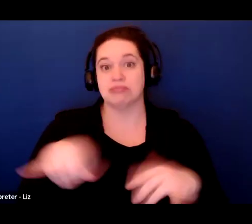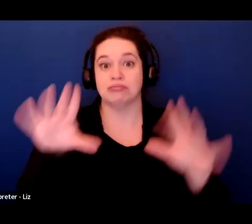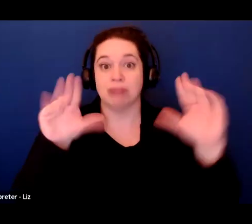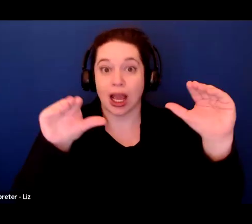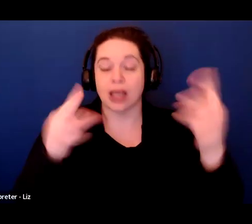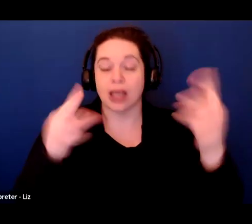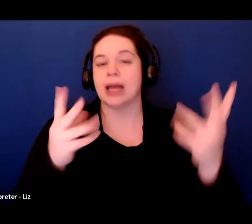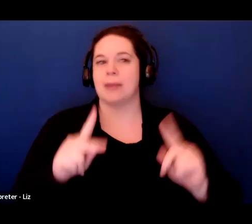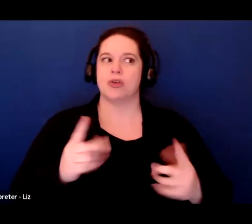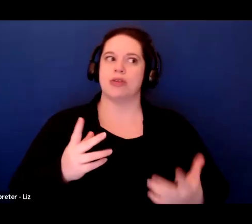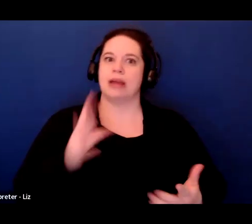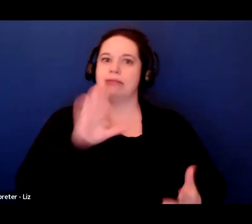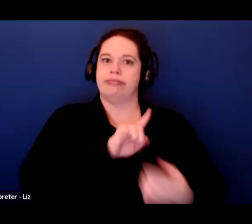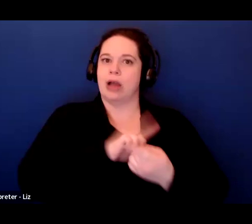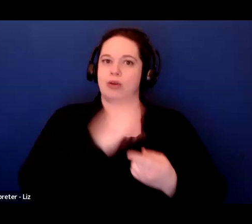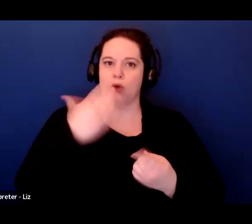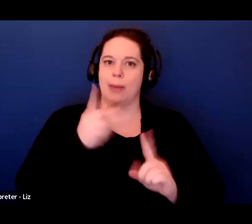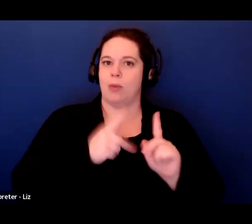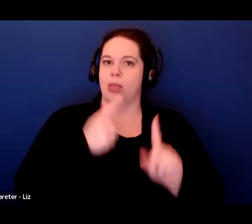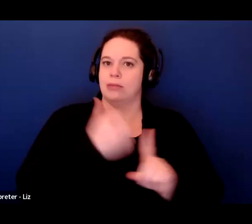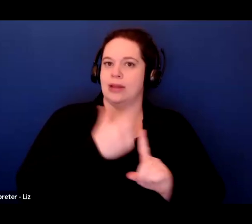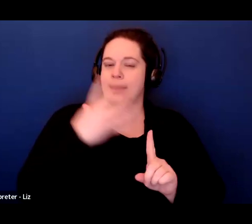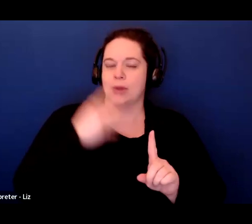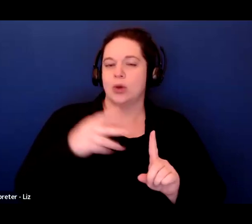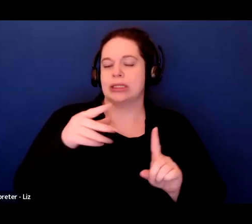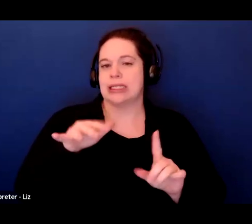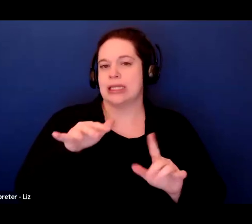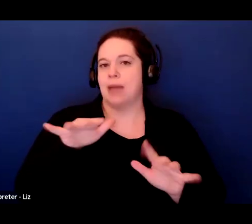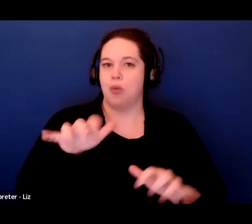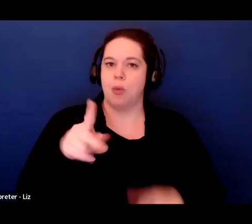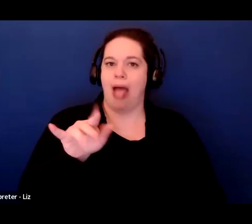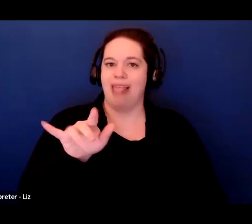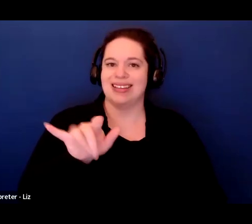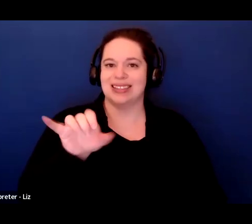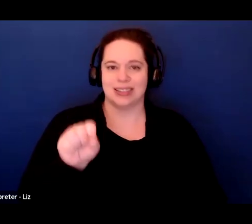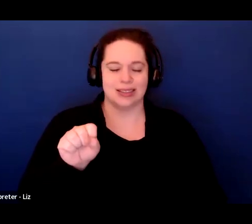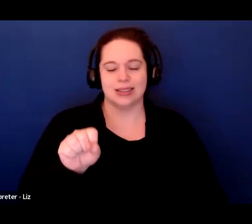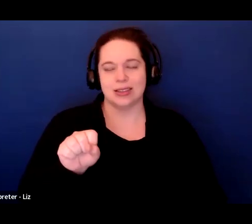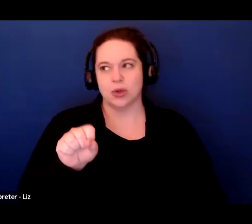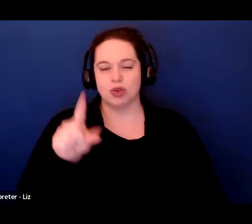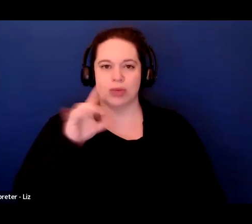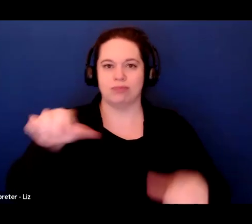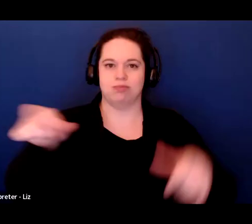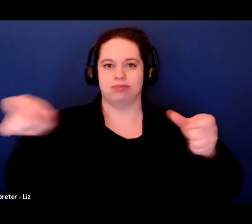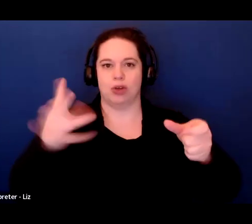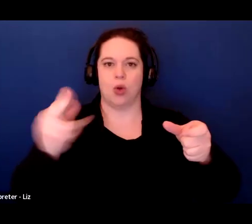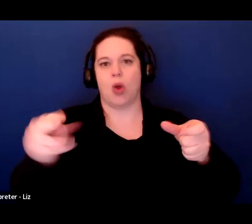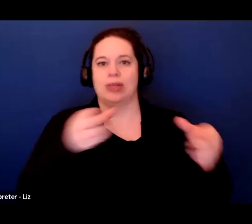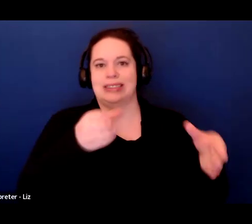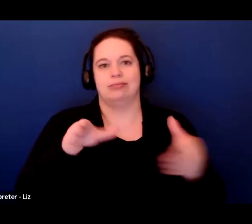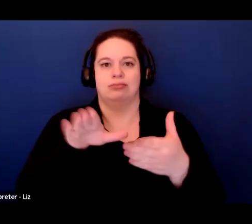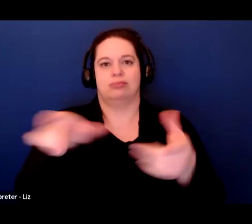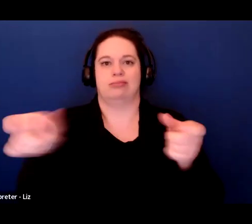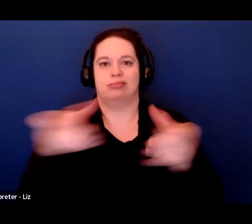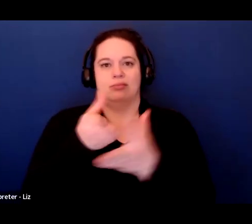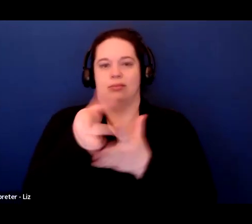so it's just kind of good that, you have to be the captain of your ship at all times. So we do have quite a few questions. You